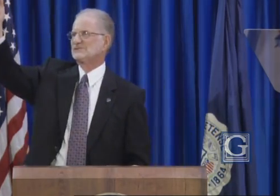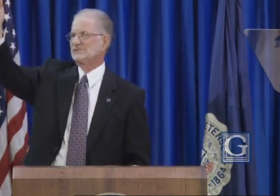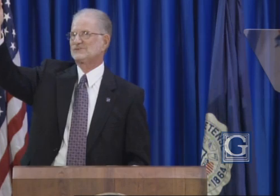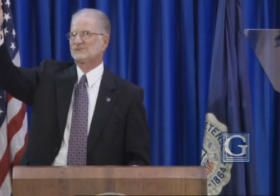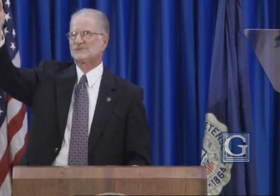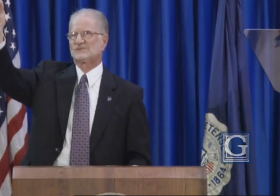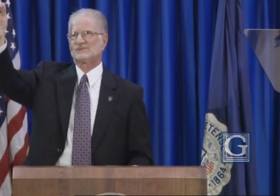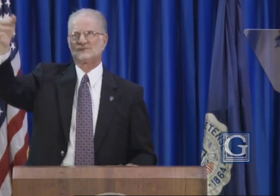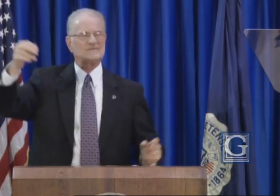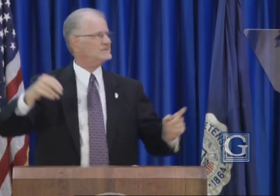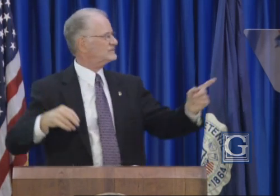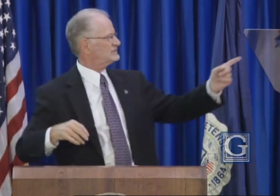the future.